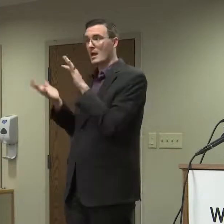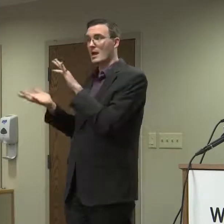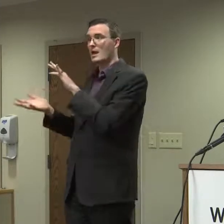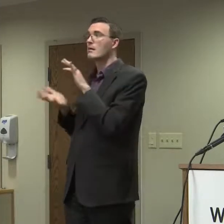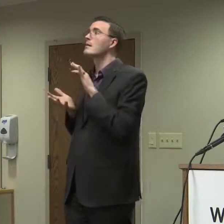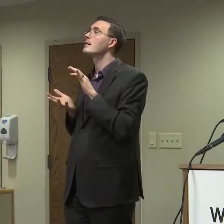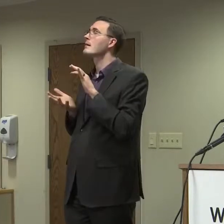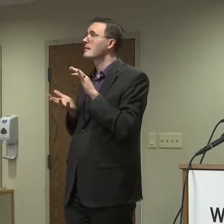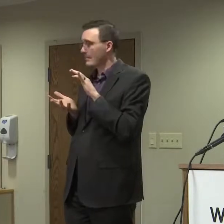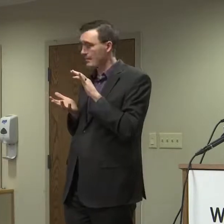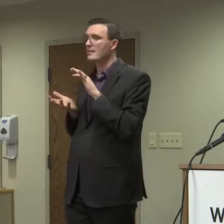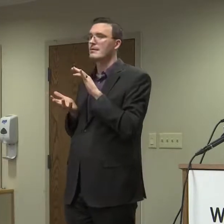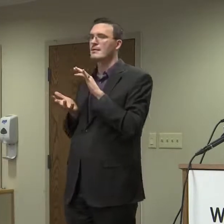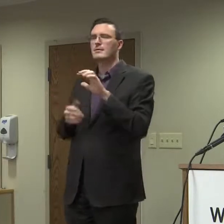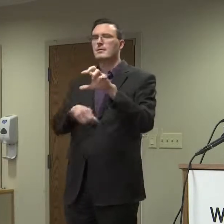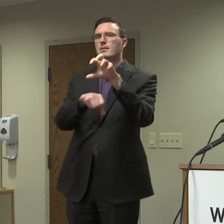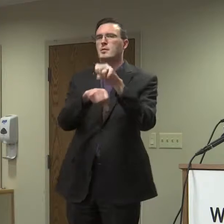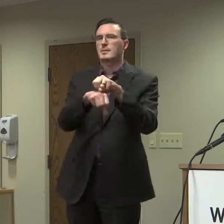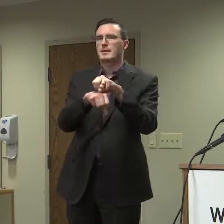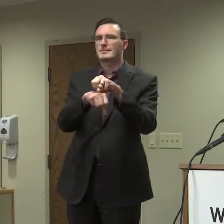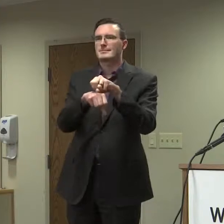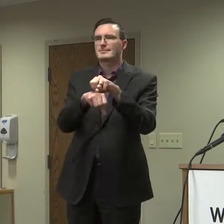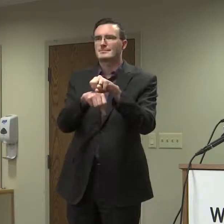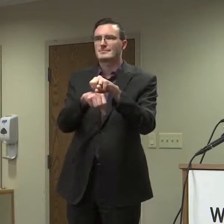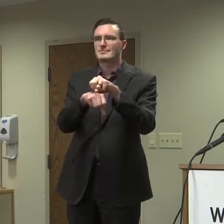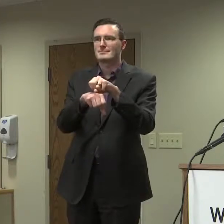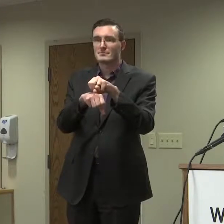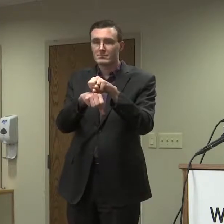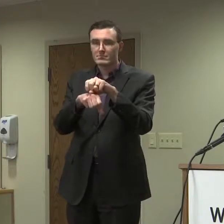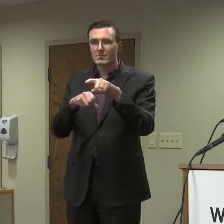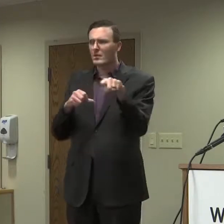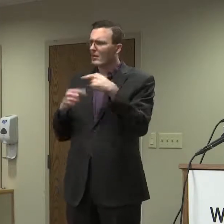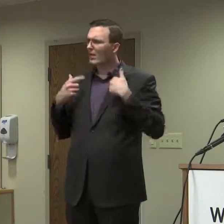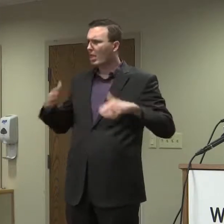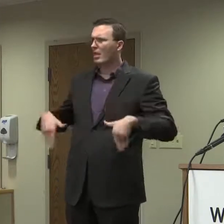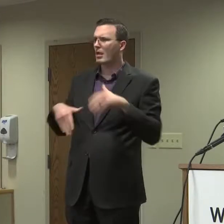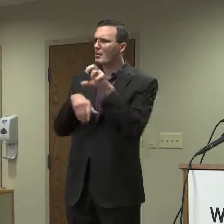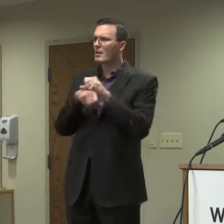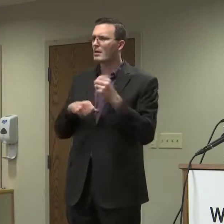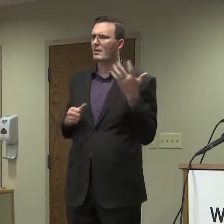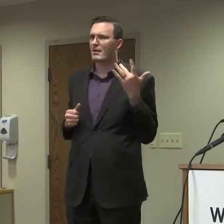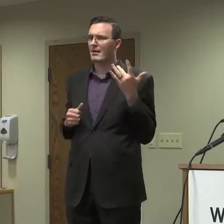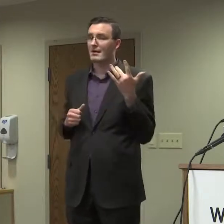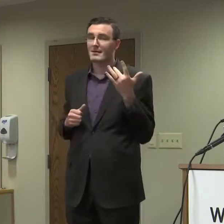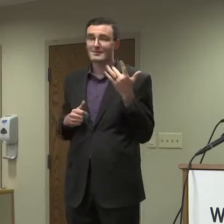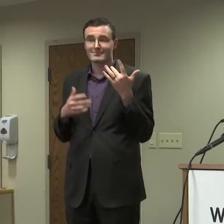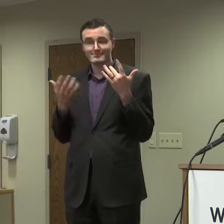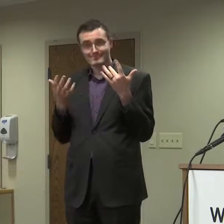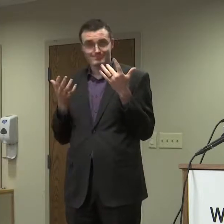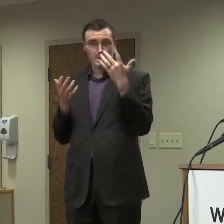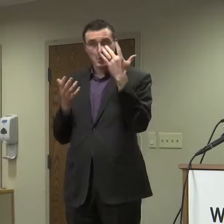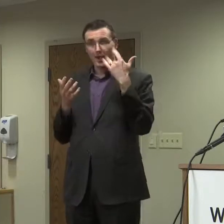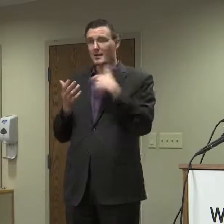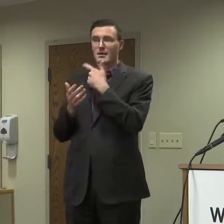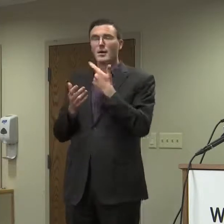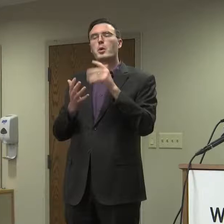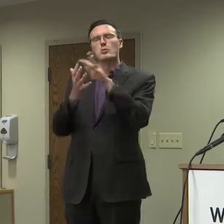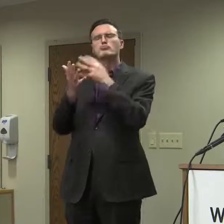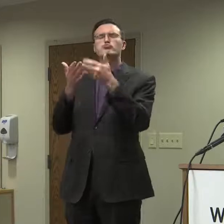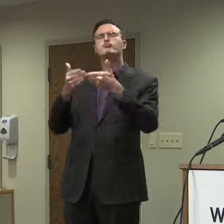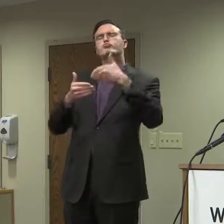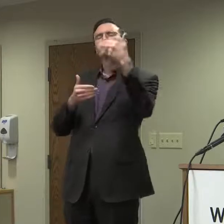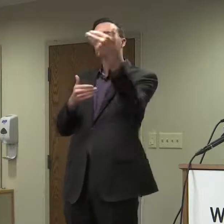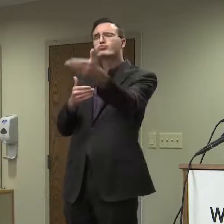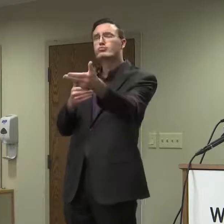that's why people who have registered have not gotten appointments yet, because we can't schedule too far in advance without an